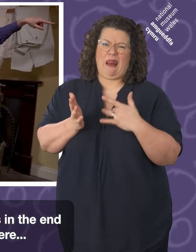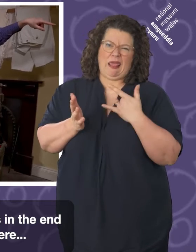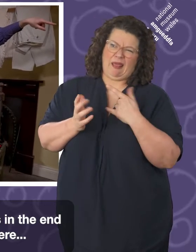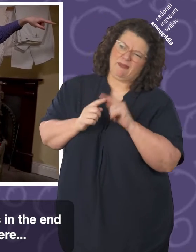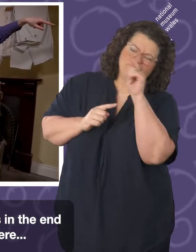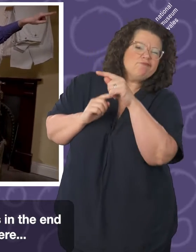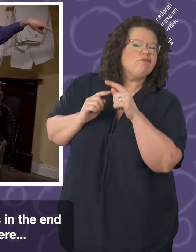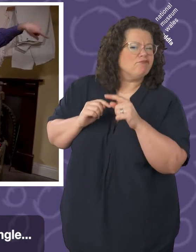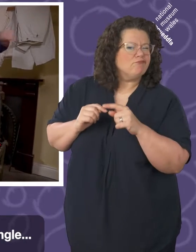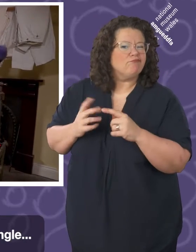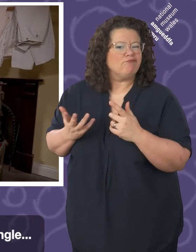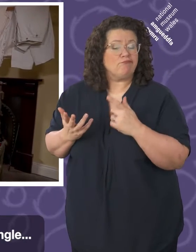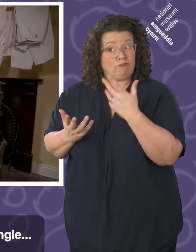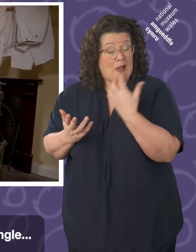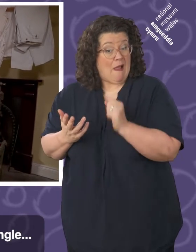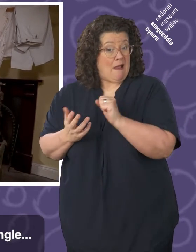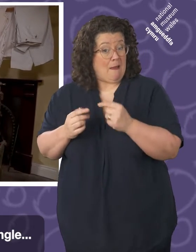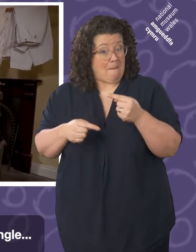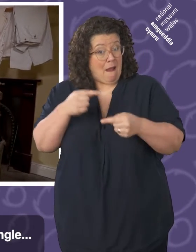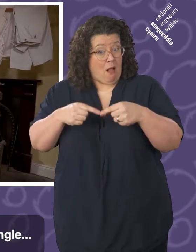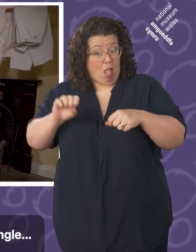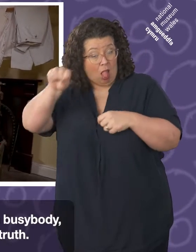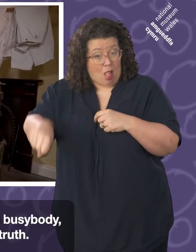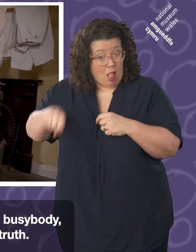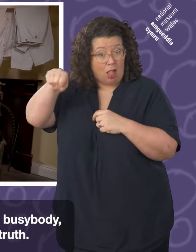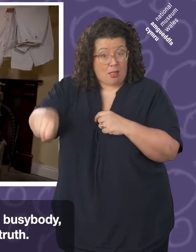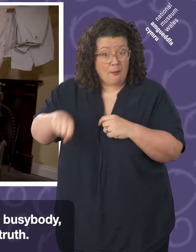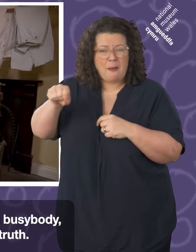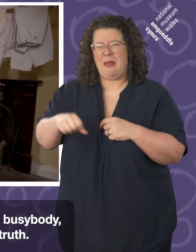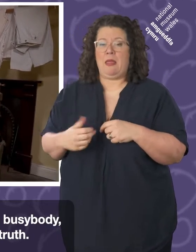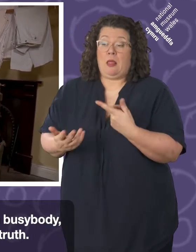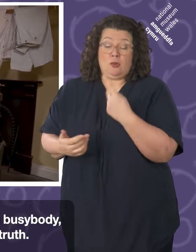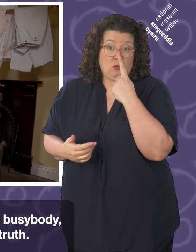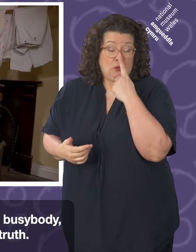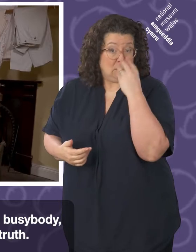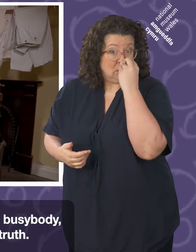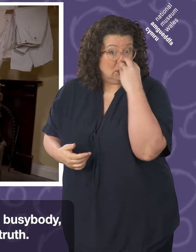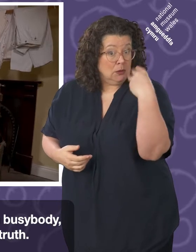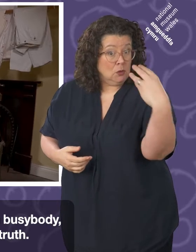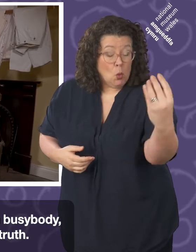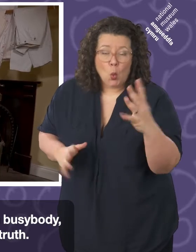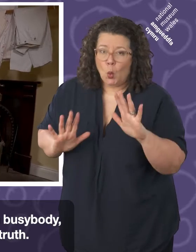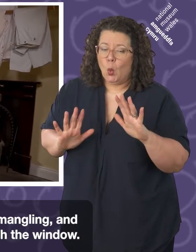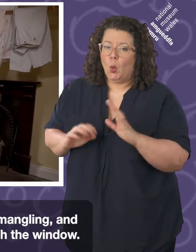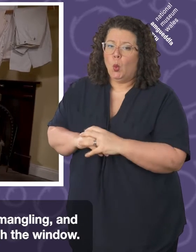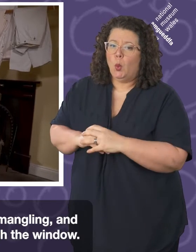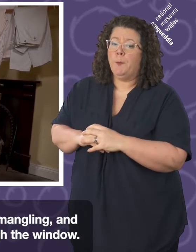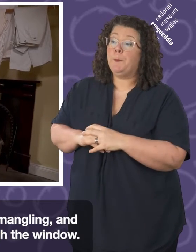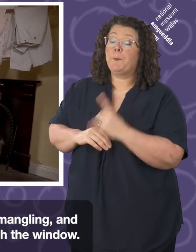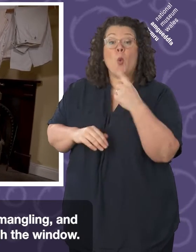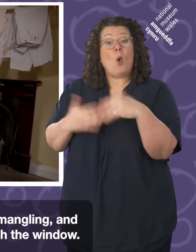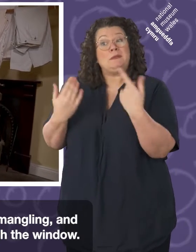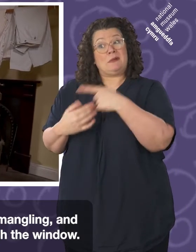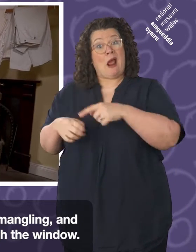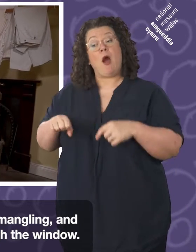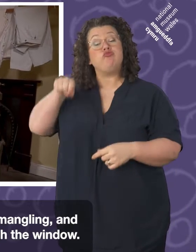house over there, she has a mangle. She's a bit of a busybody, to tell you the truth. And one day